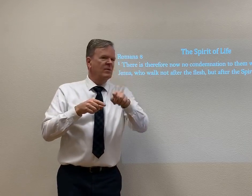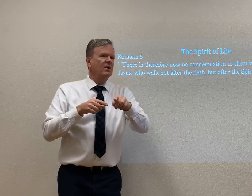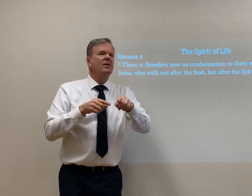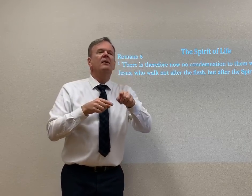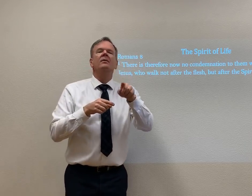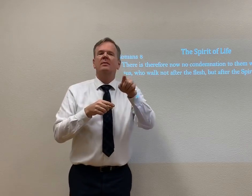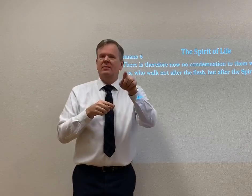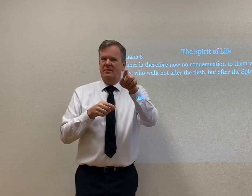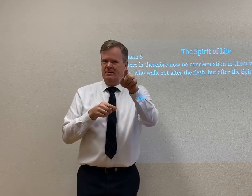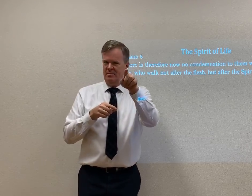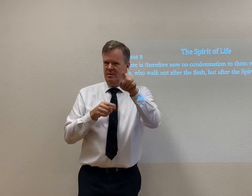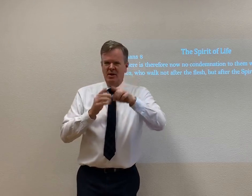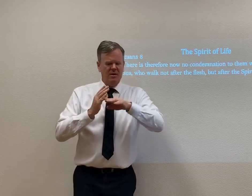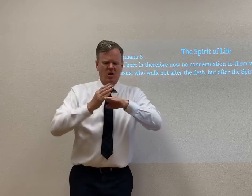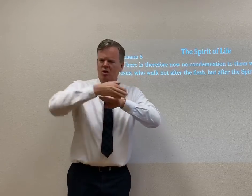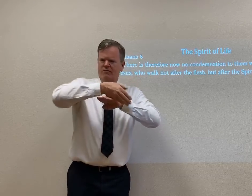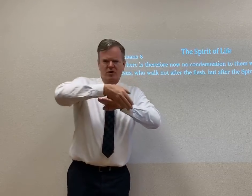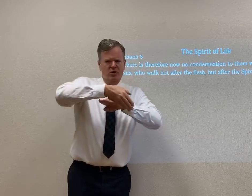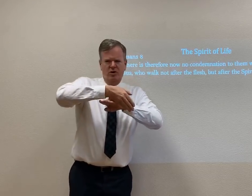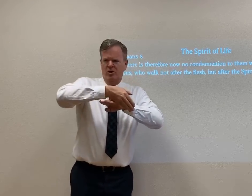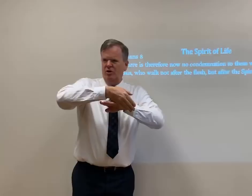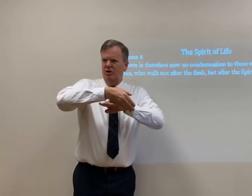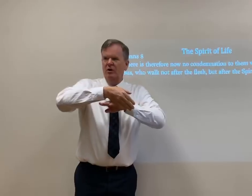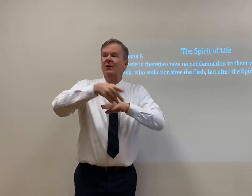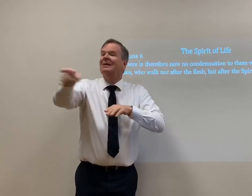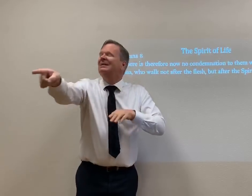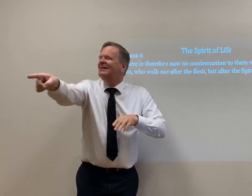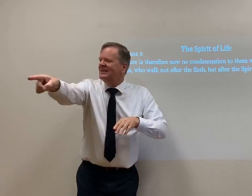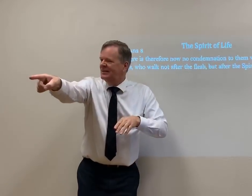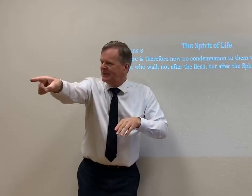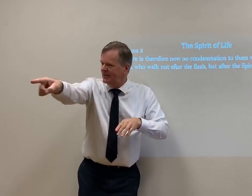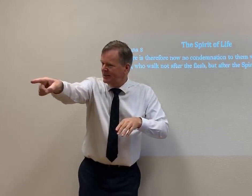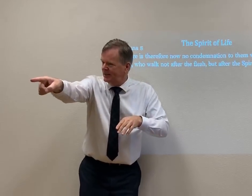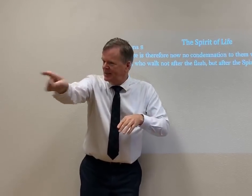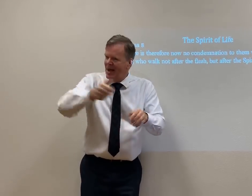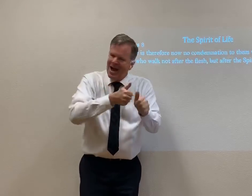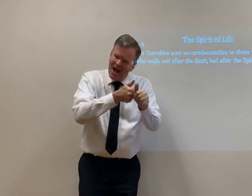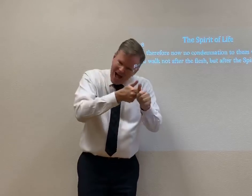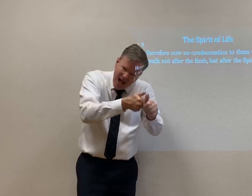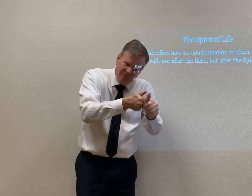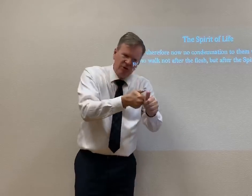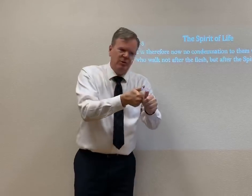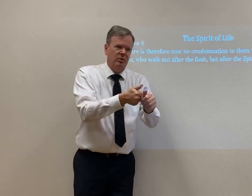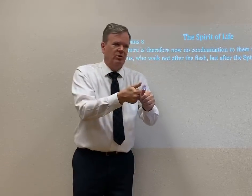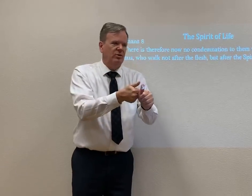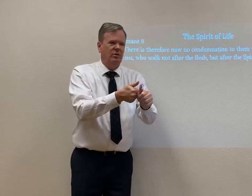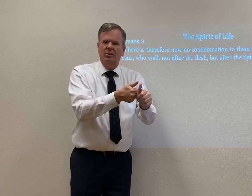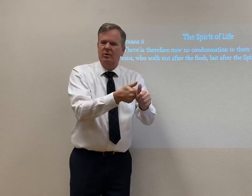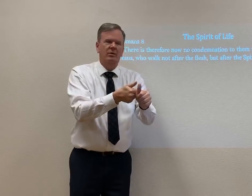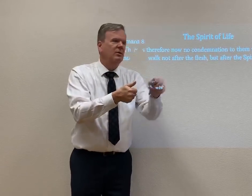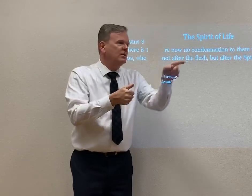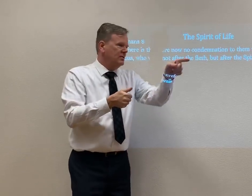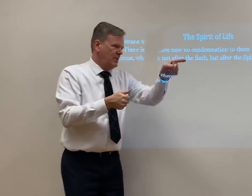Oh, there we go, that sign. That sign. Not, this is not the after we're referring to here. This is the after we're referring to here.